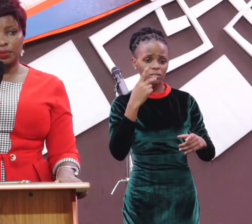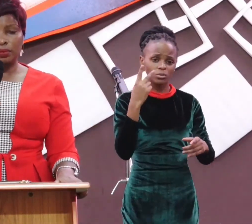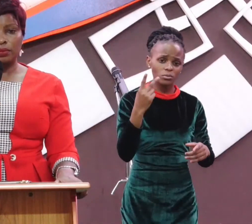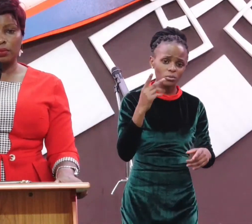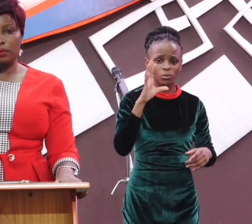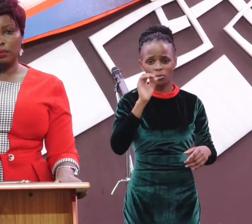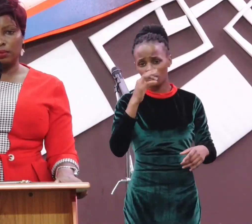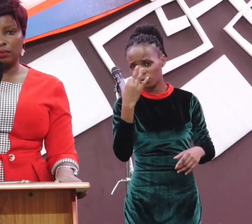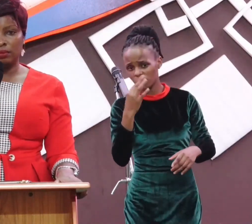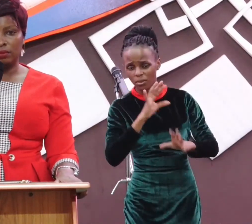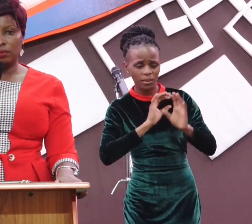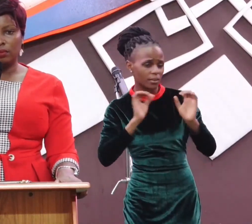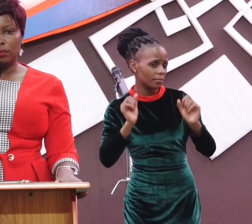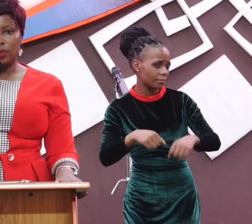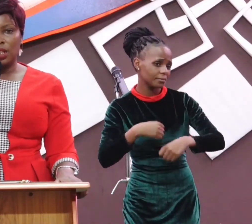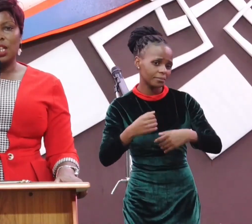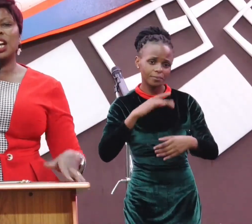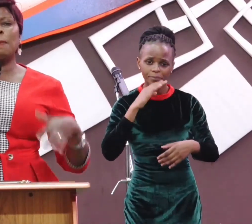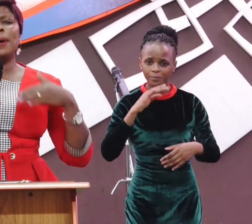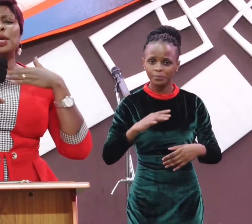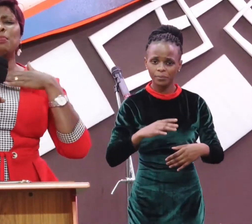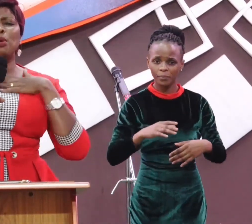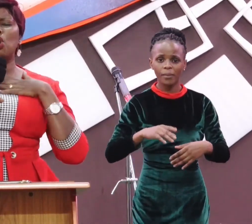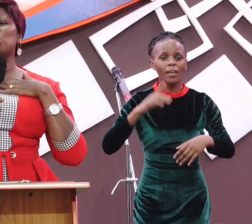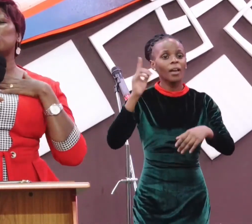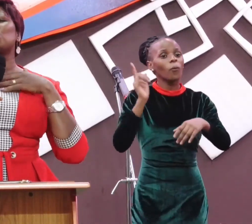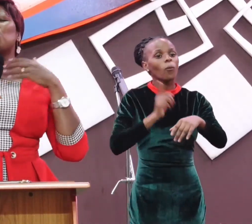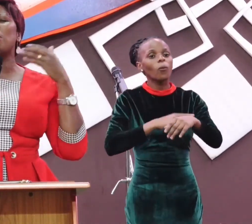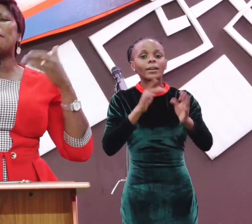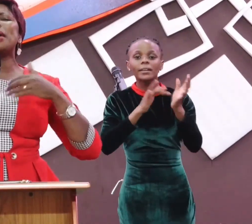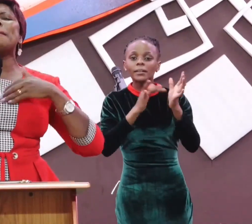tell him two or three times. I didn't have that.